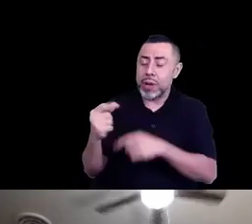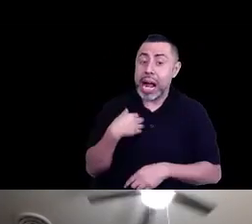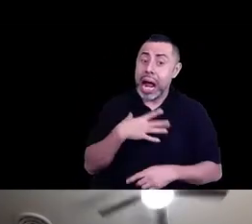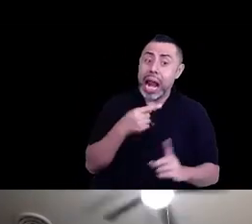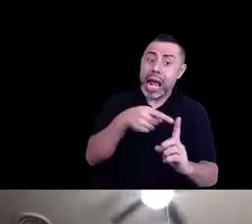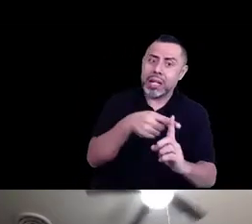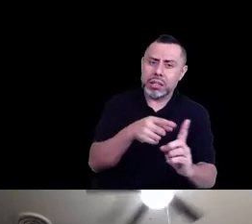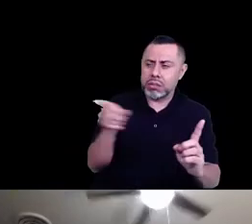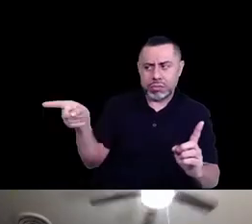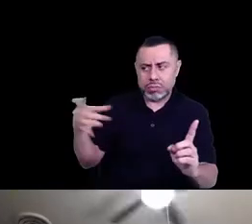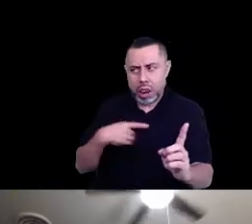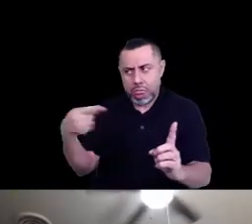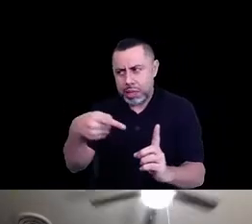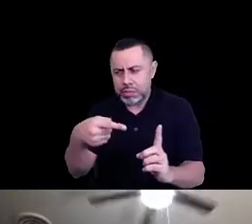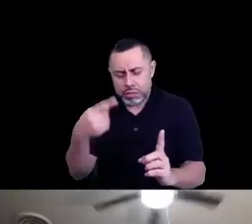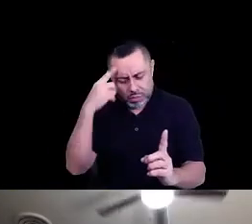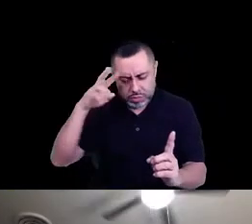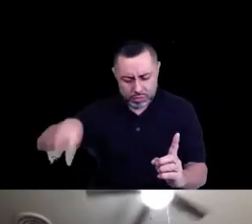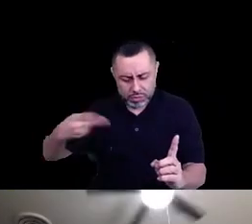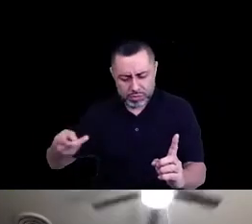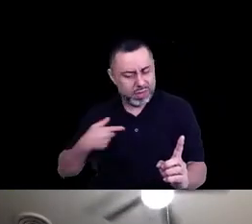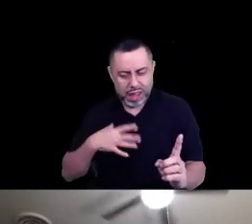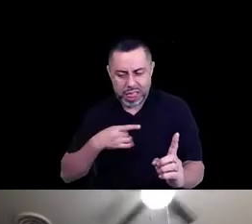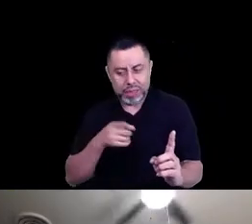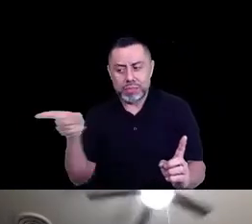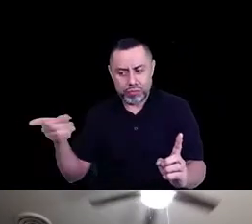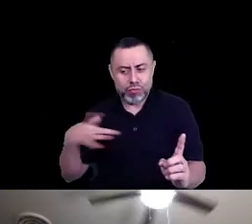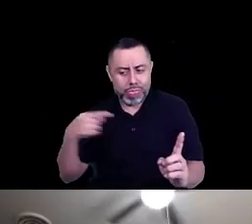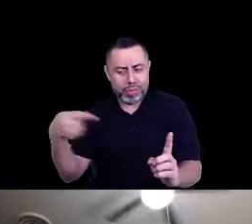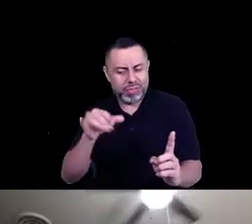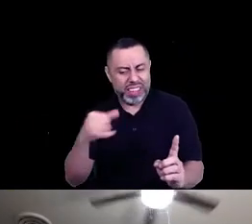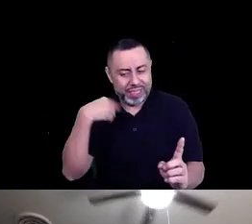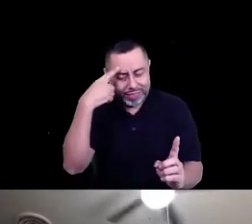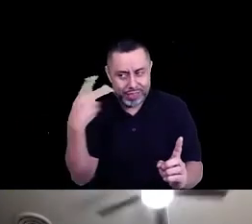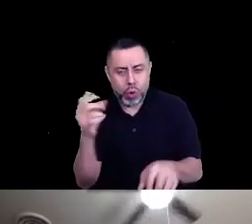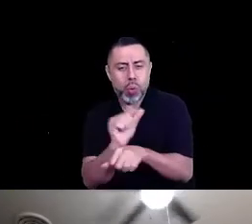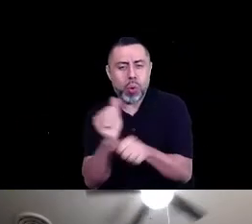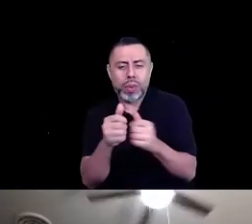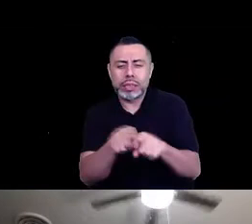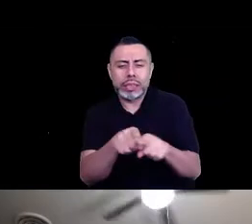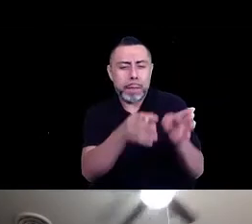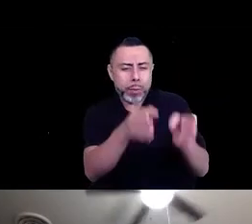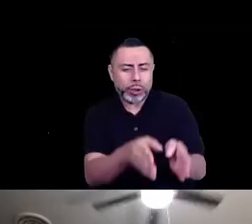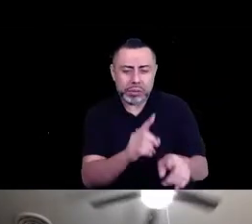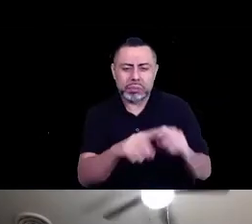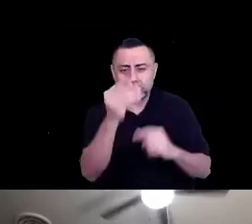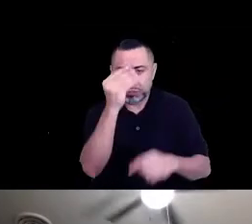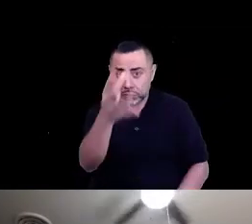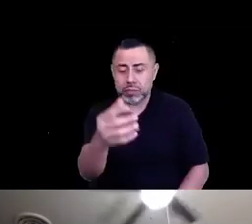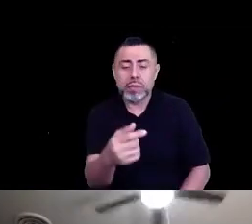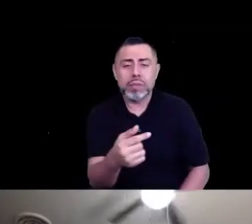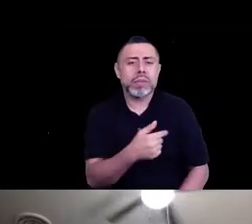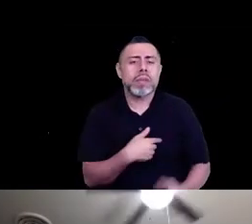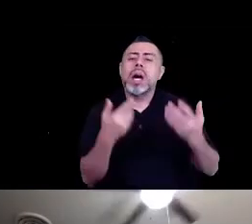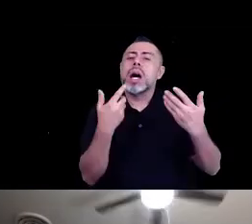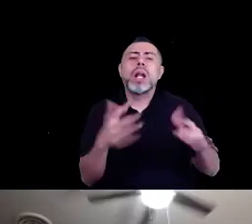way. Yeah. Yeah, the other way. I don't like to miss an opportunity to listen to Frank, and this is